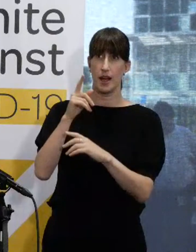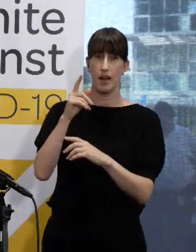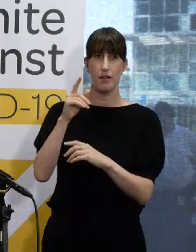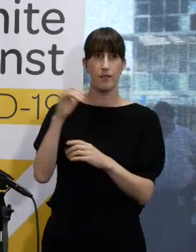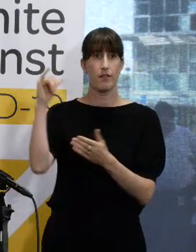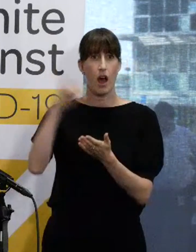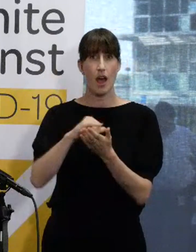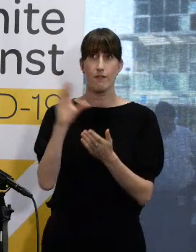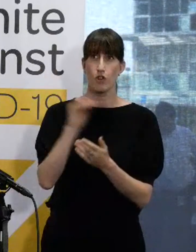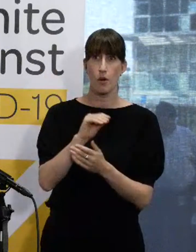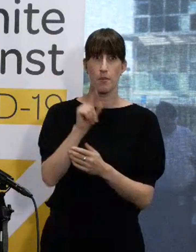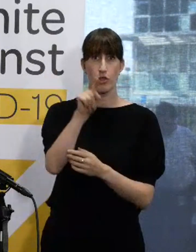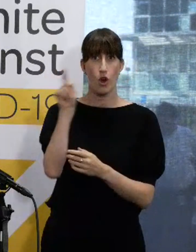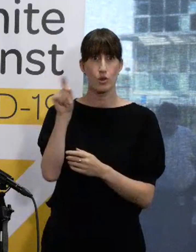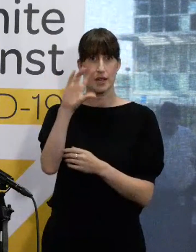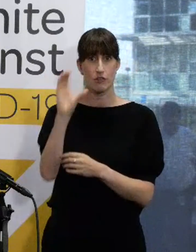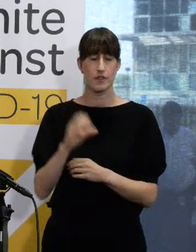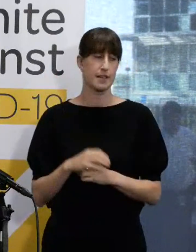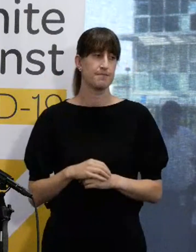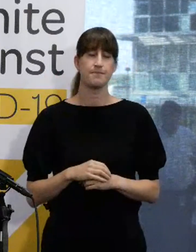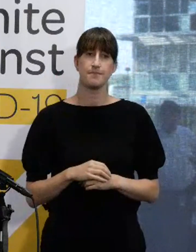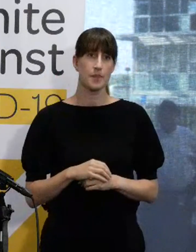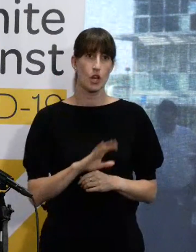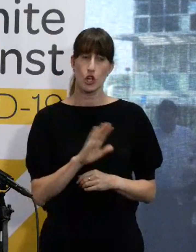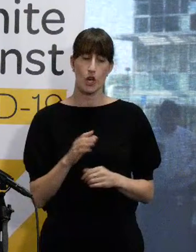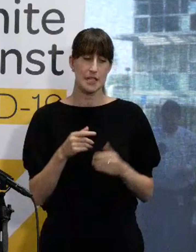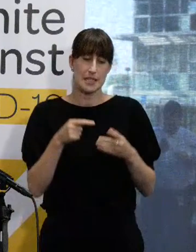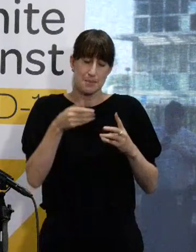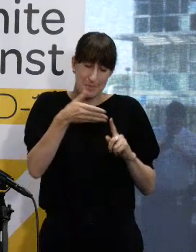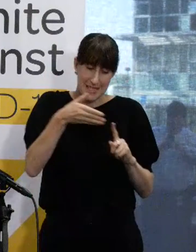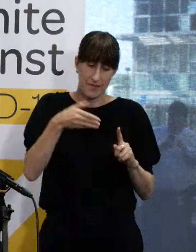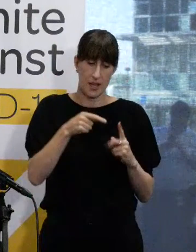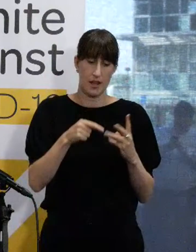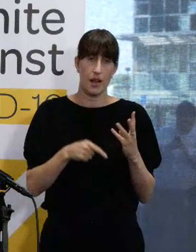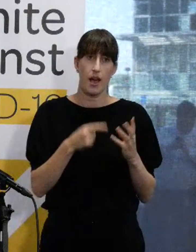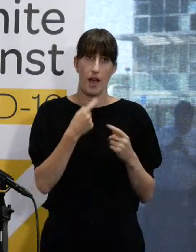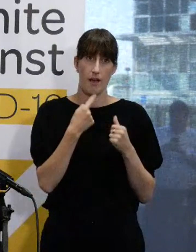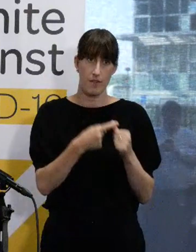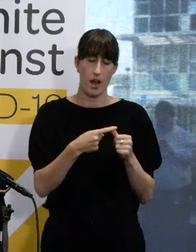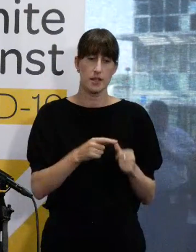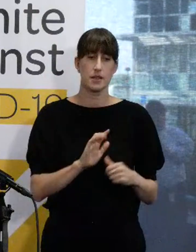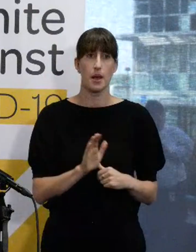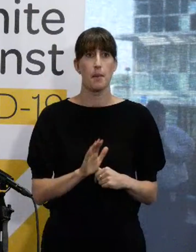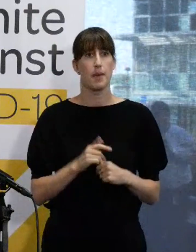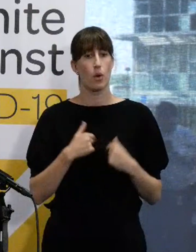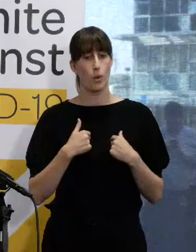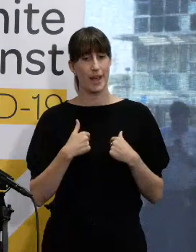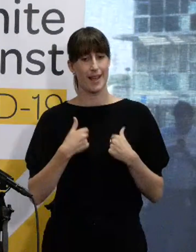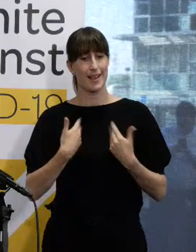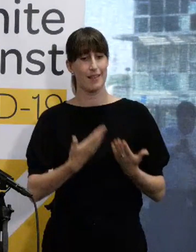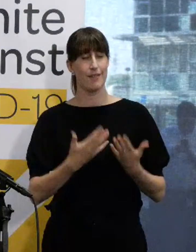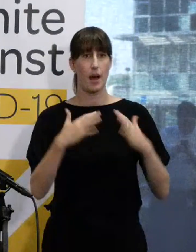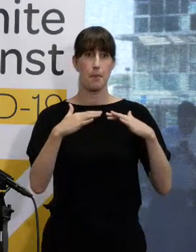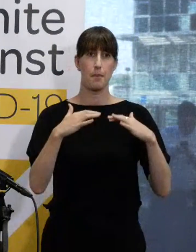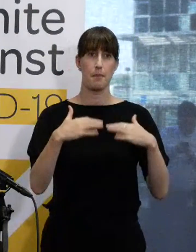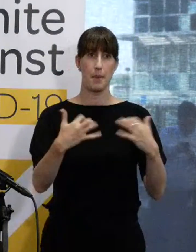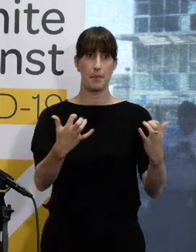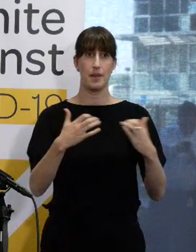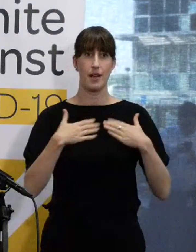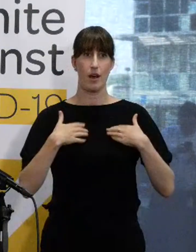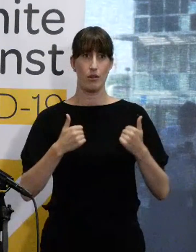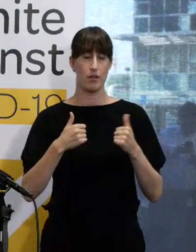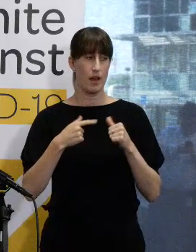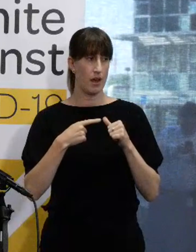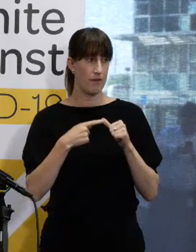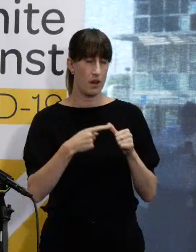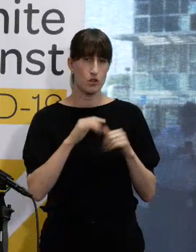specifically, because I think that's an all-of-government piece of advice, but we gave our public health advice on what our assessment of as the current risk, and